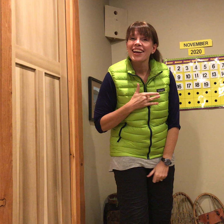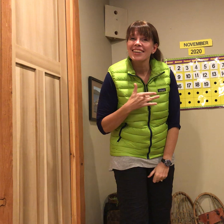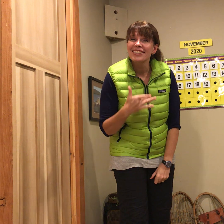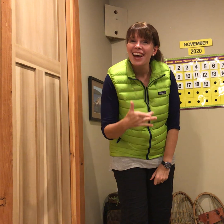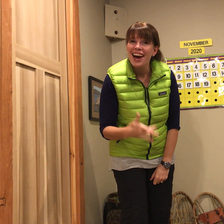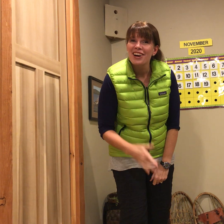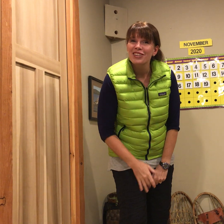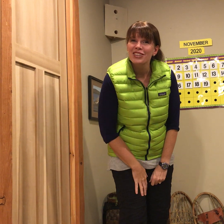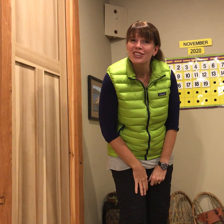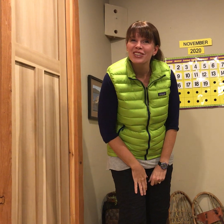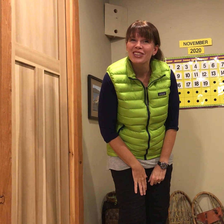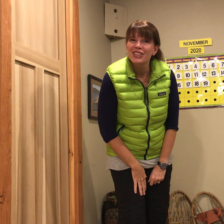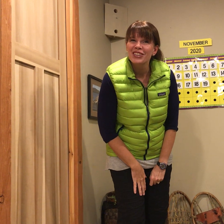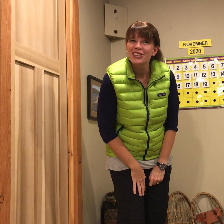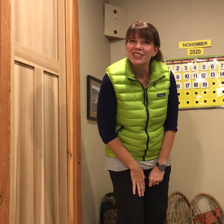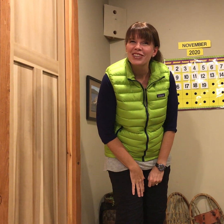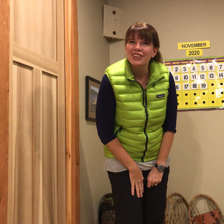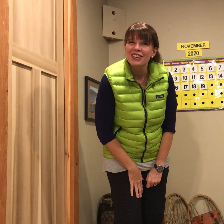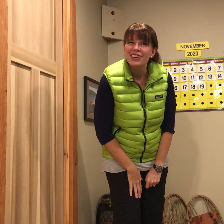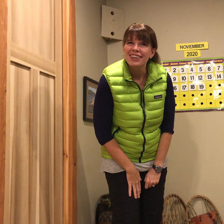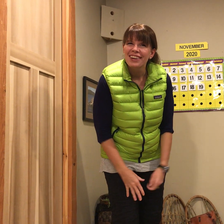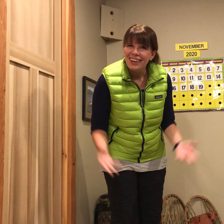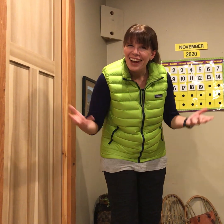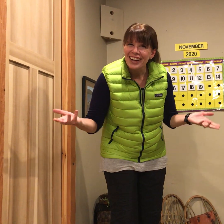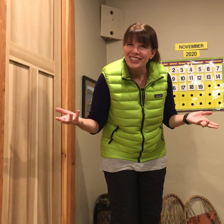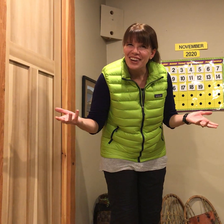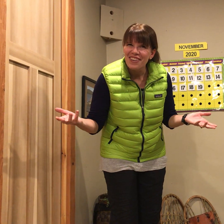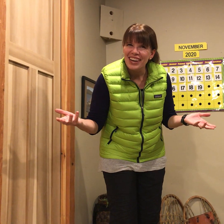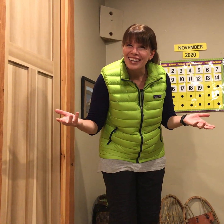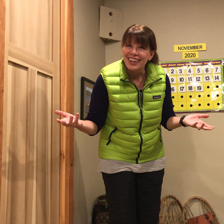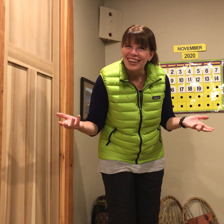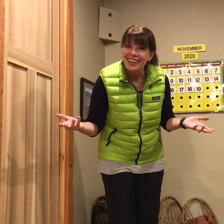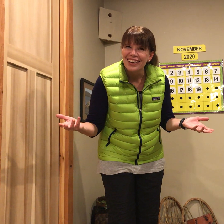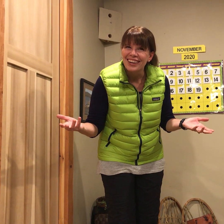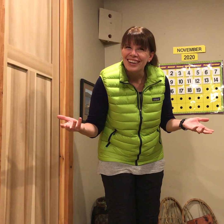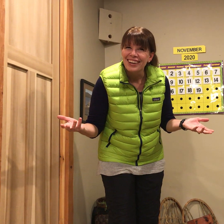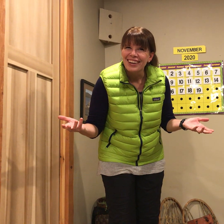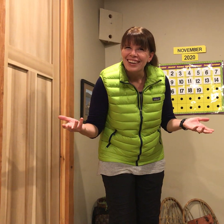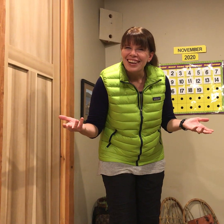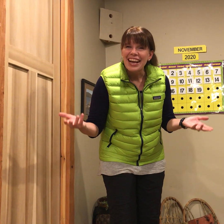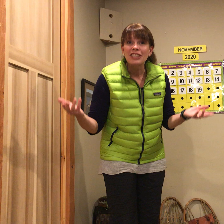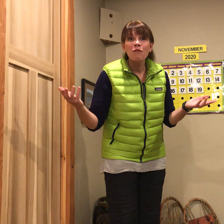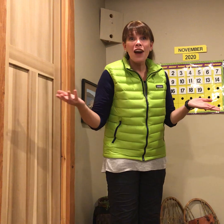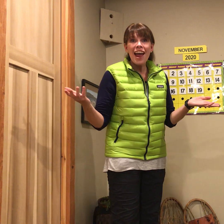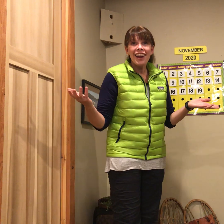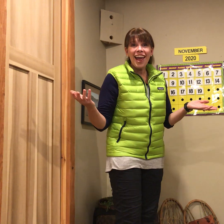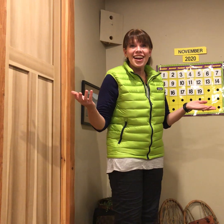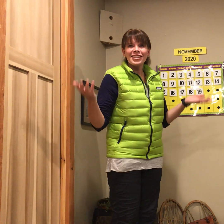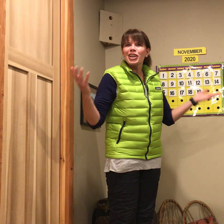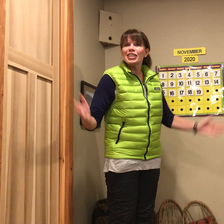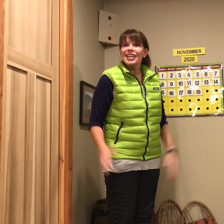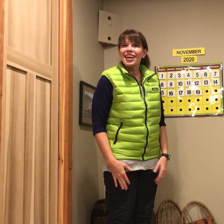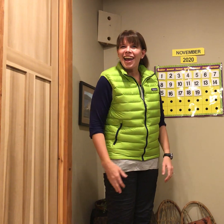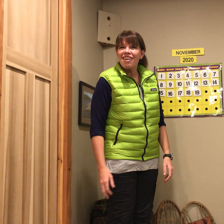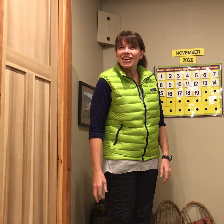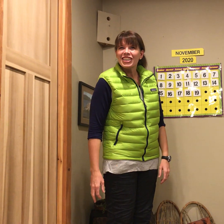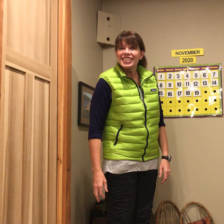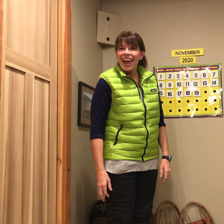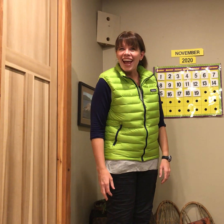and how do you do? How's it going? It's Friday. It's a good day to have a good day,